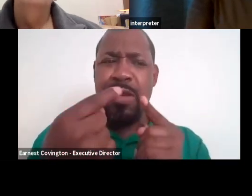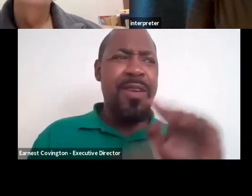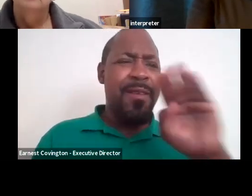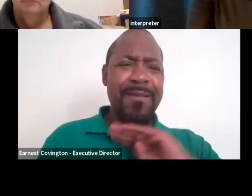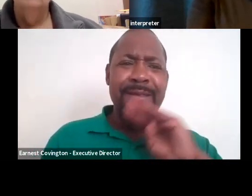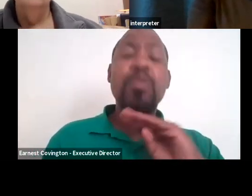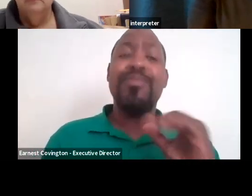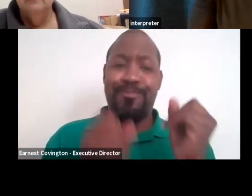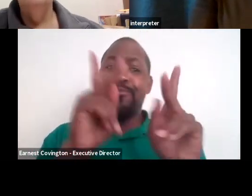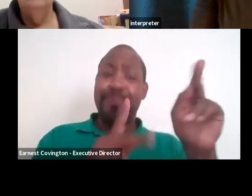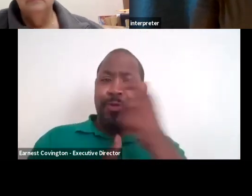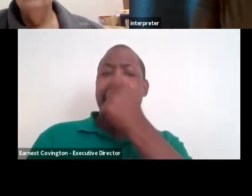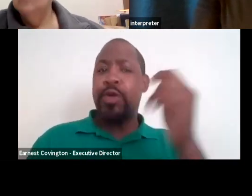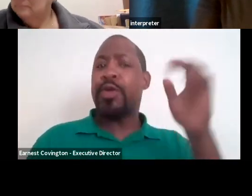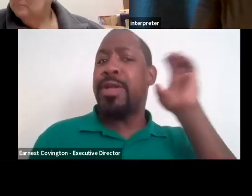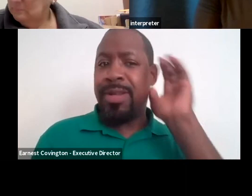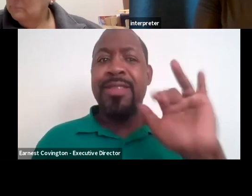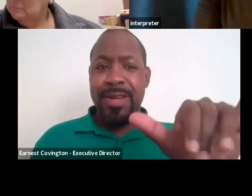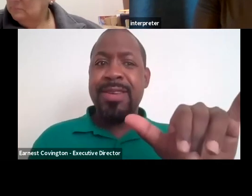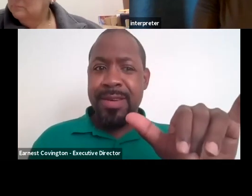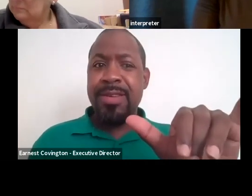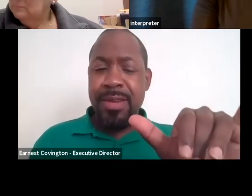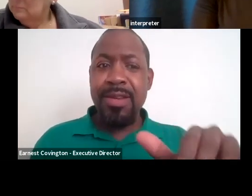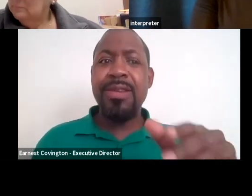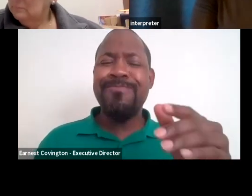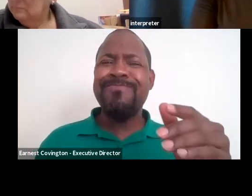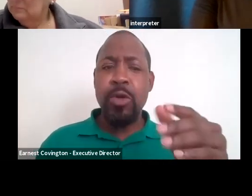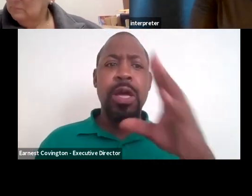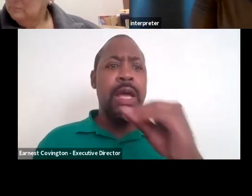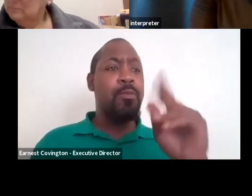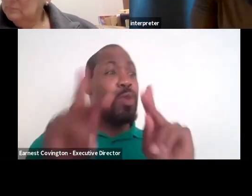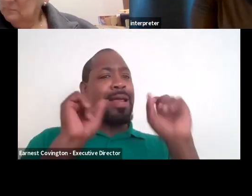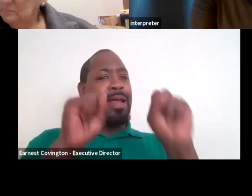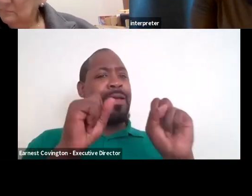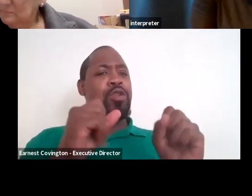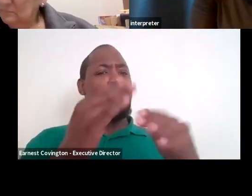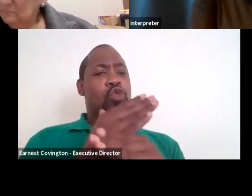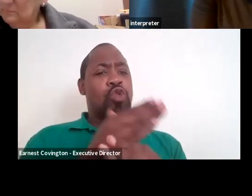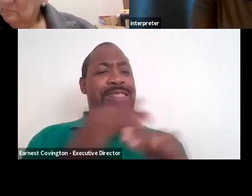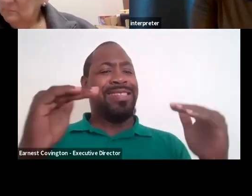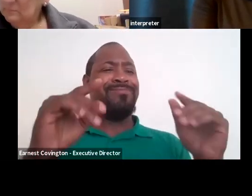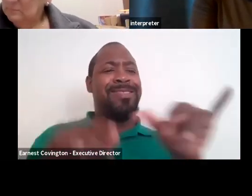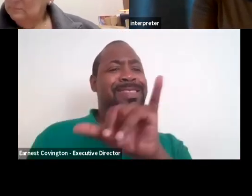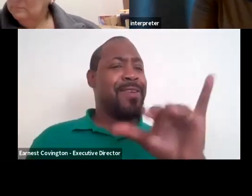hear about their experiences, their journeys, their struggles. People are interested in hearing that. And people